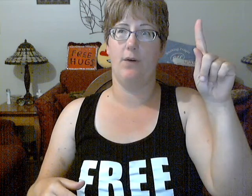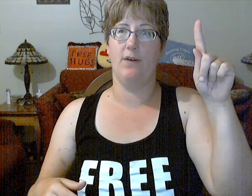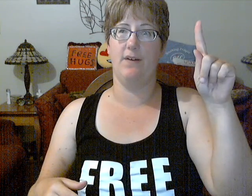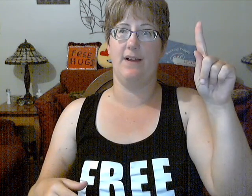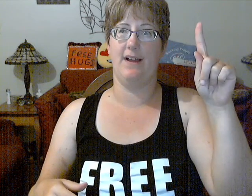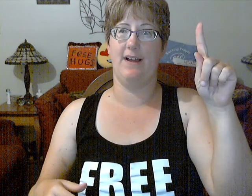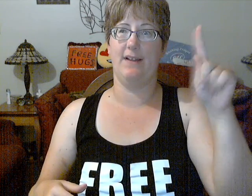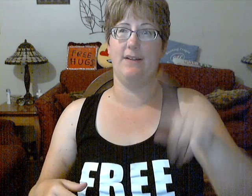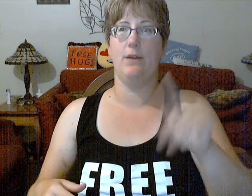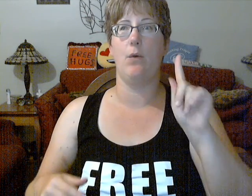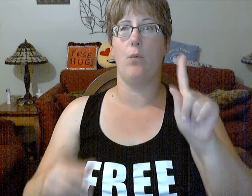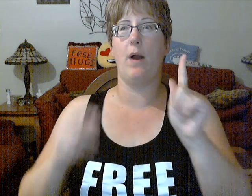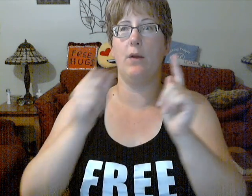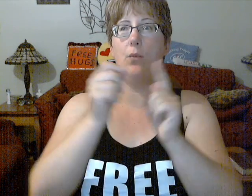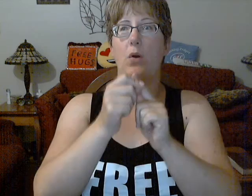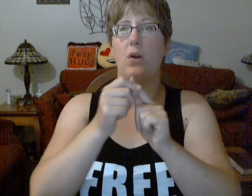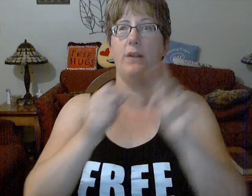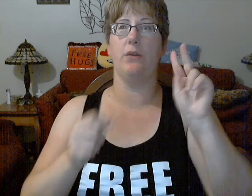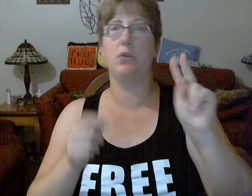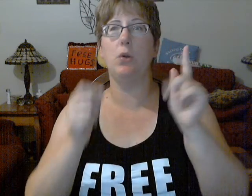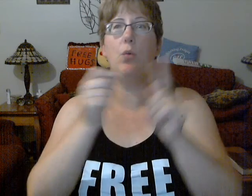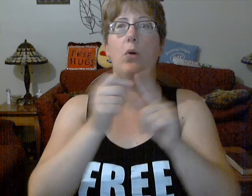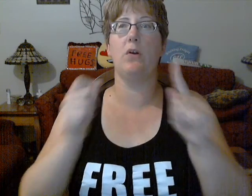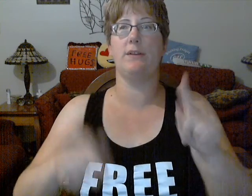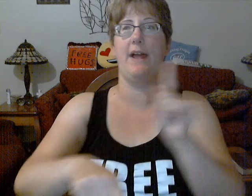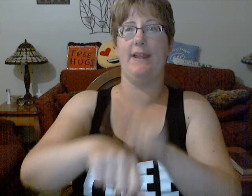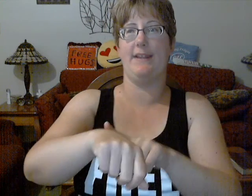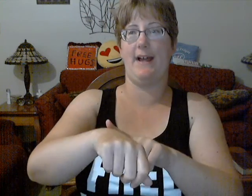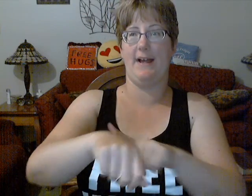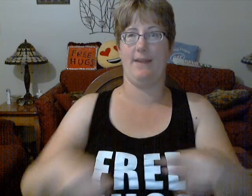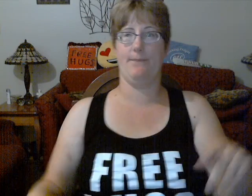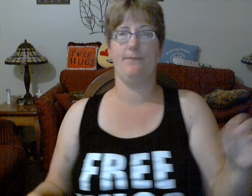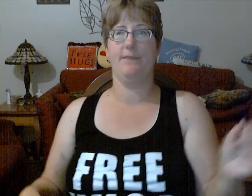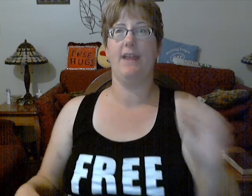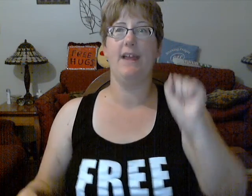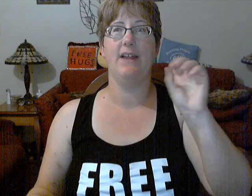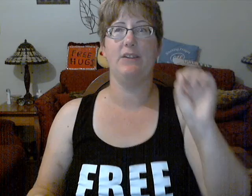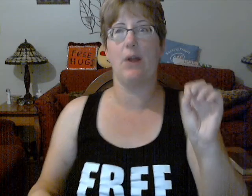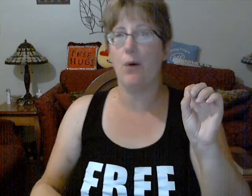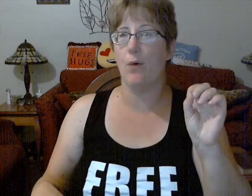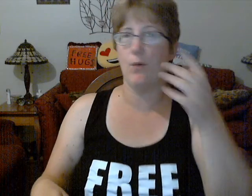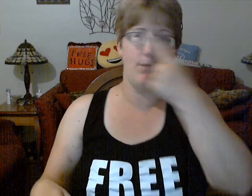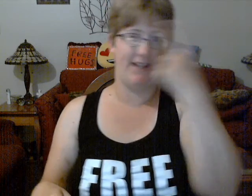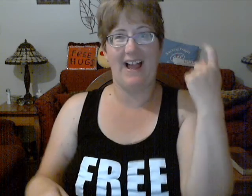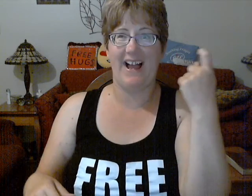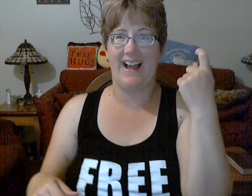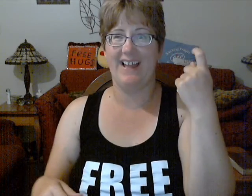one word or two words at a time. So, because